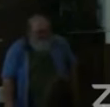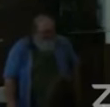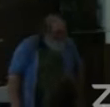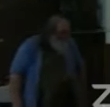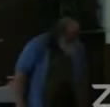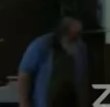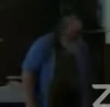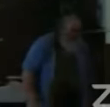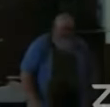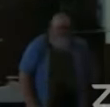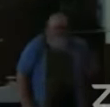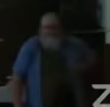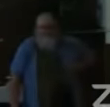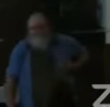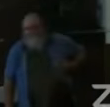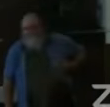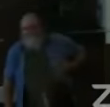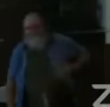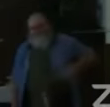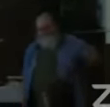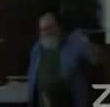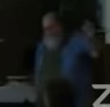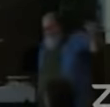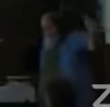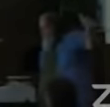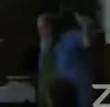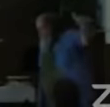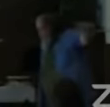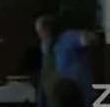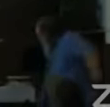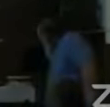And feel free to greet one another there or in the foyer. God bless you.